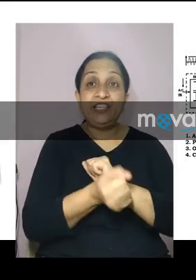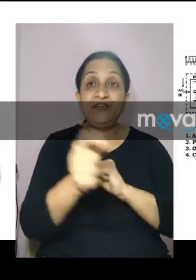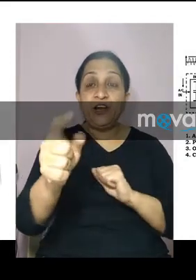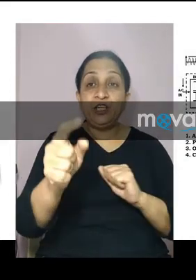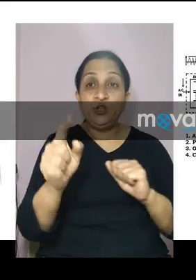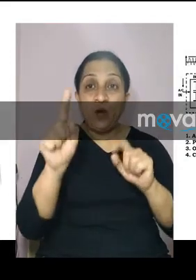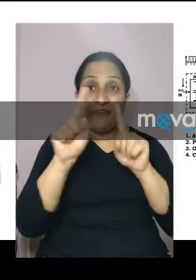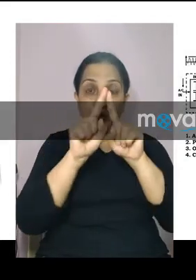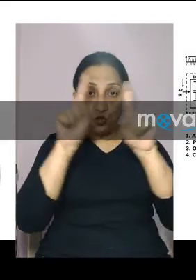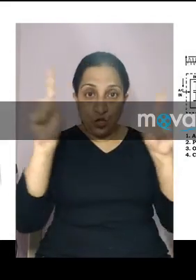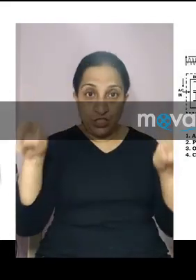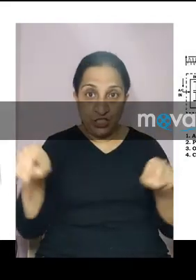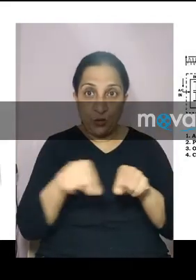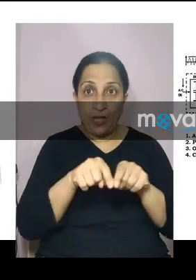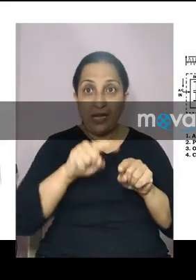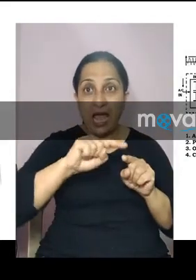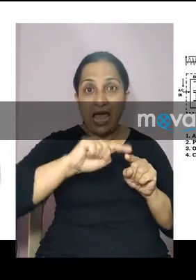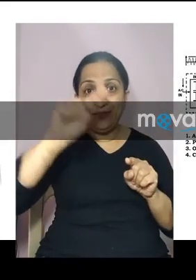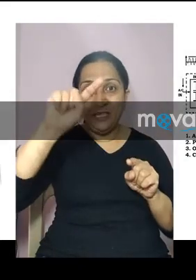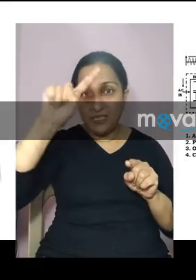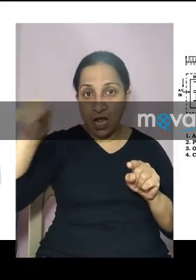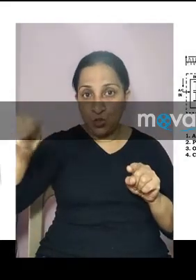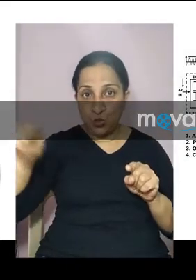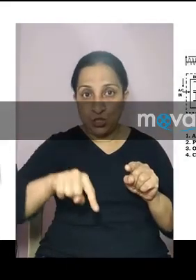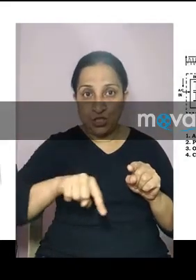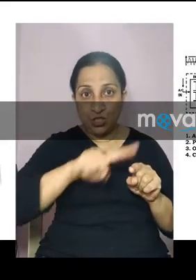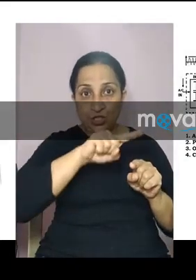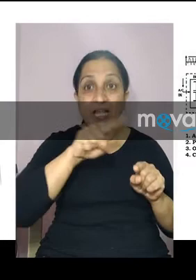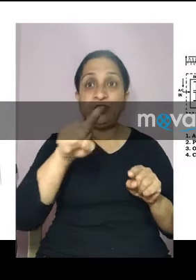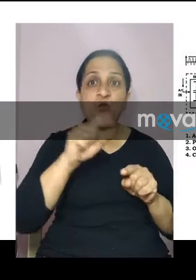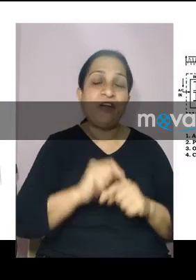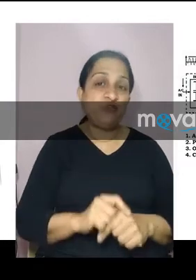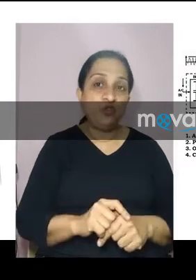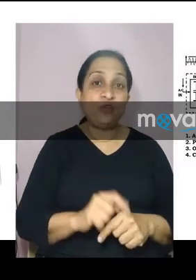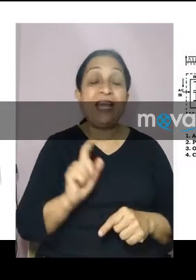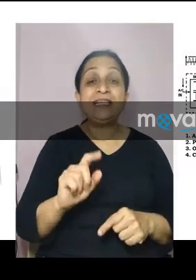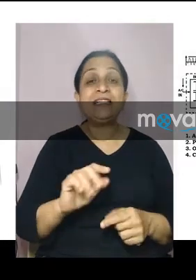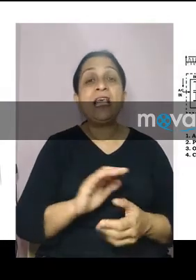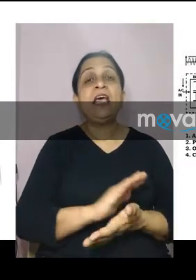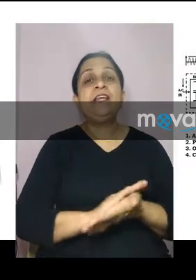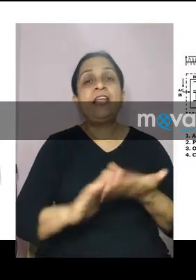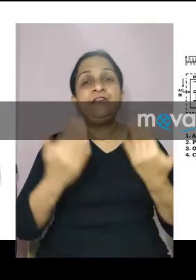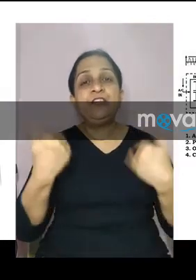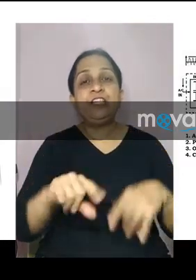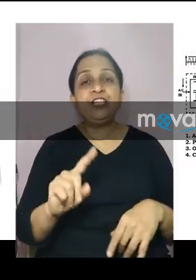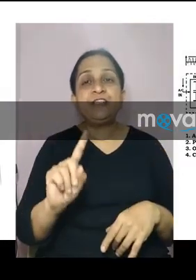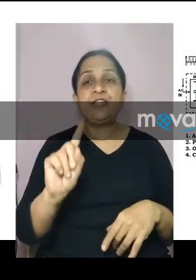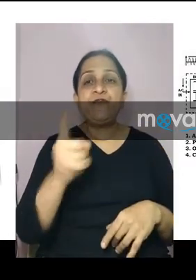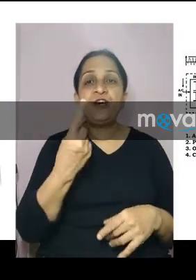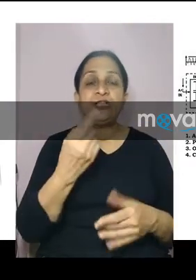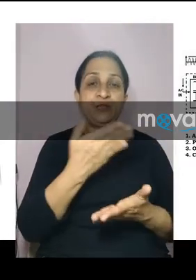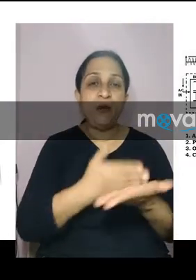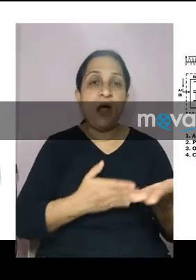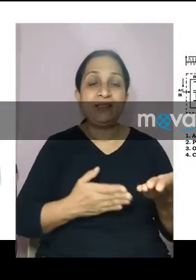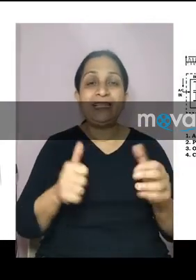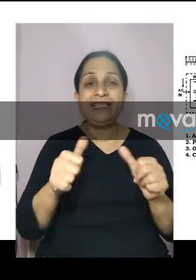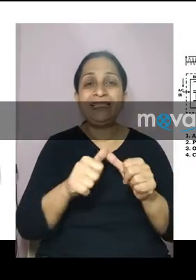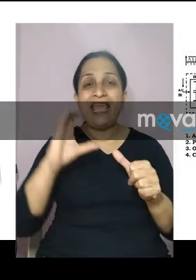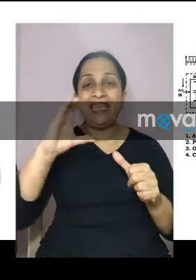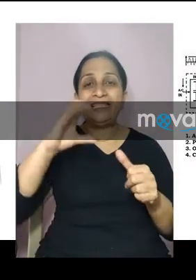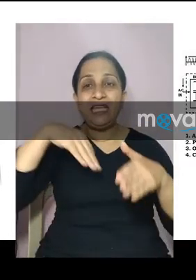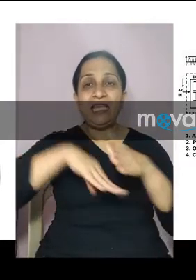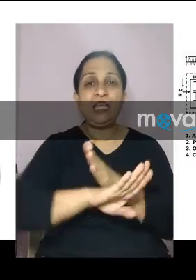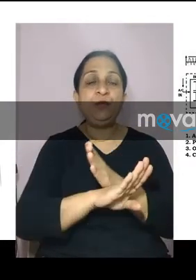A rectifier. You have to draw the square and the diodes. That you have to draw. That finishes the first part, that